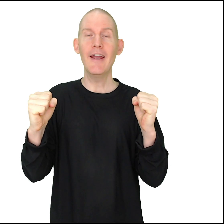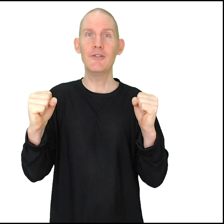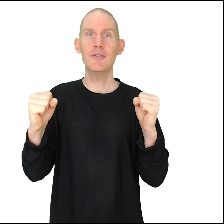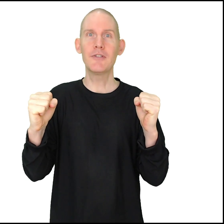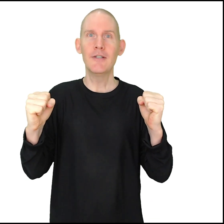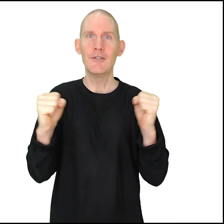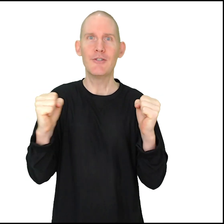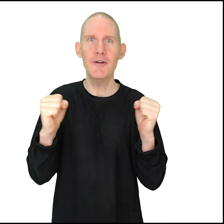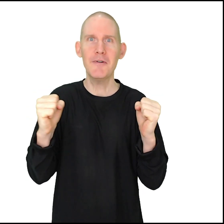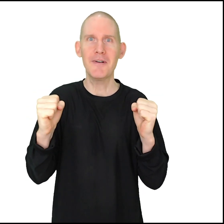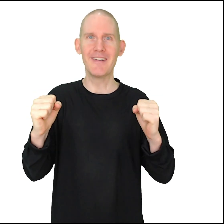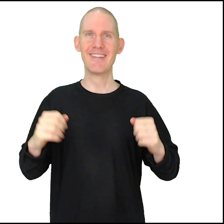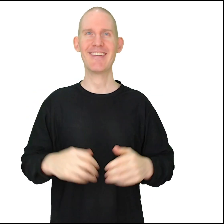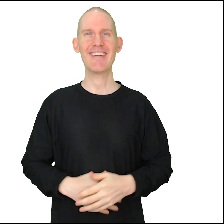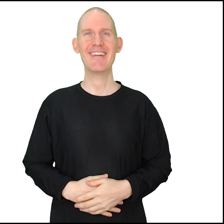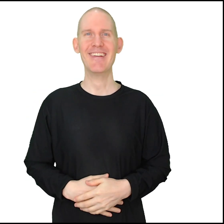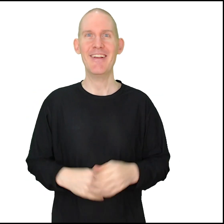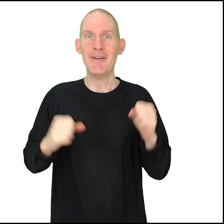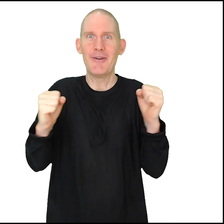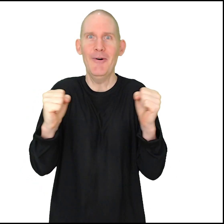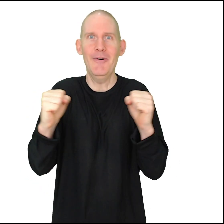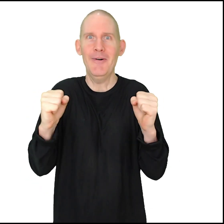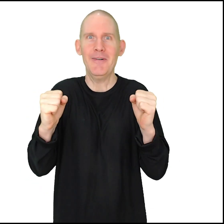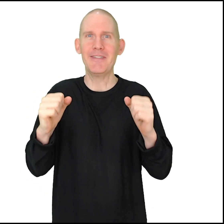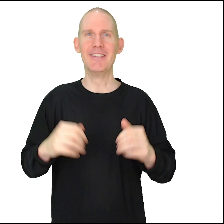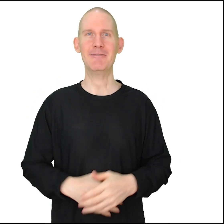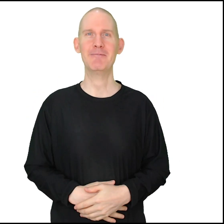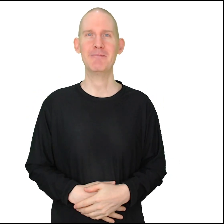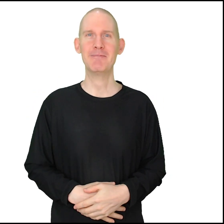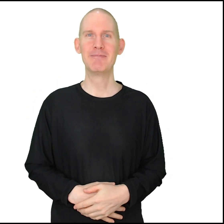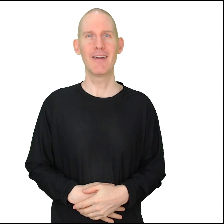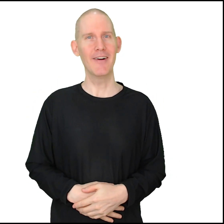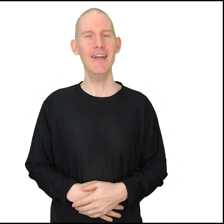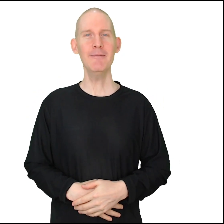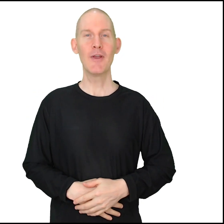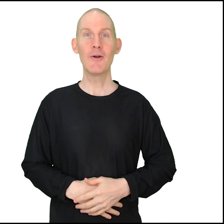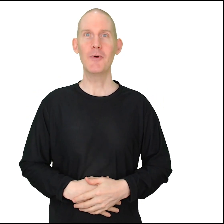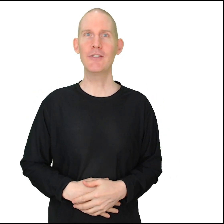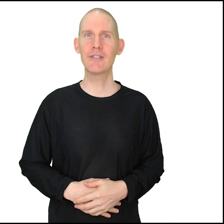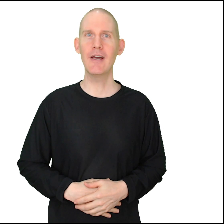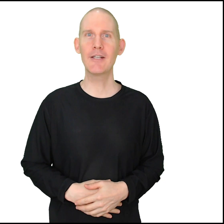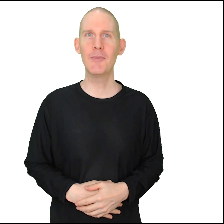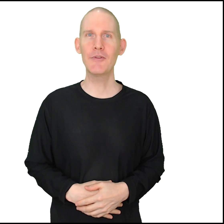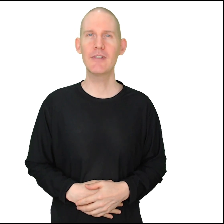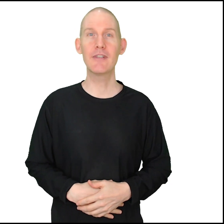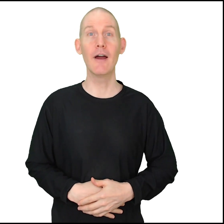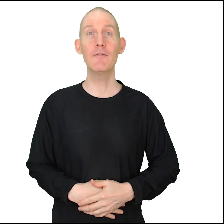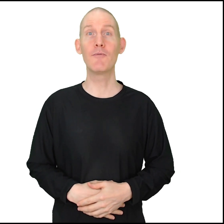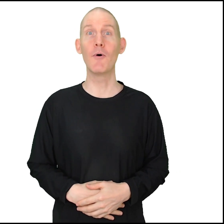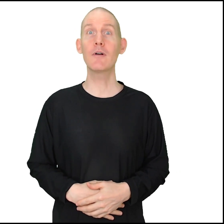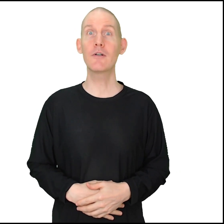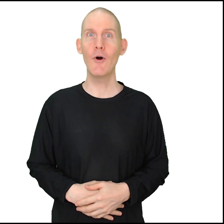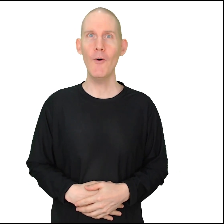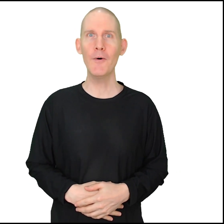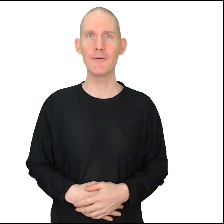just shiver. Cold. All right, we just talked about the sign for cold.